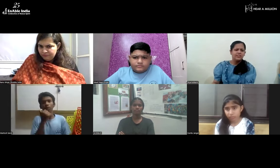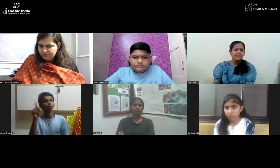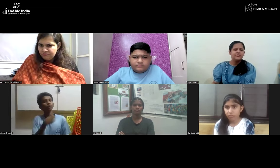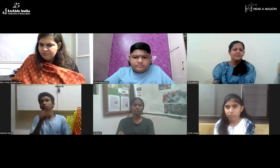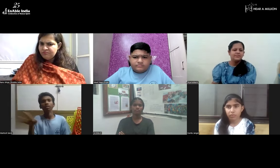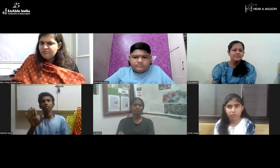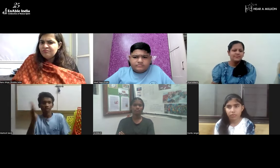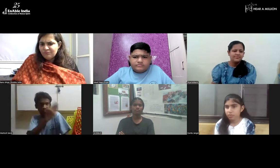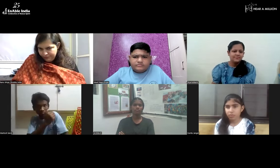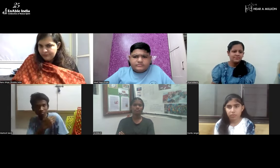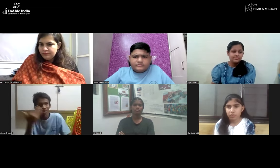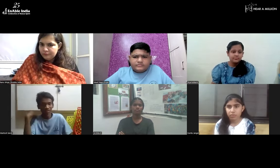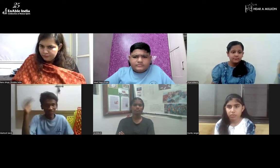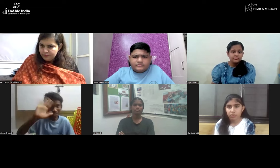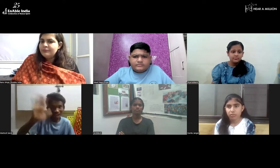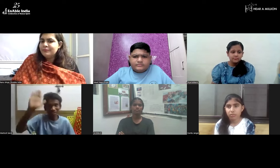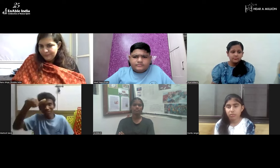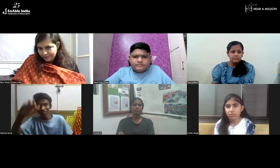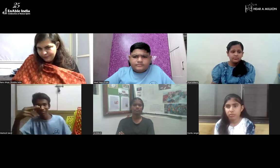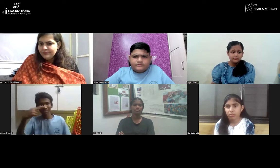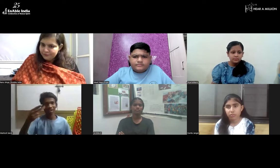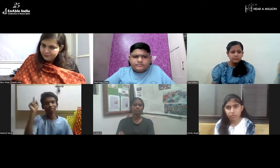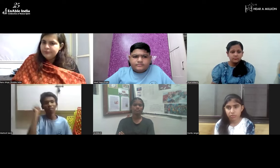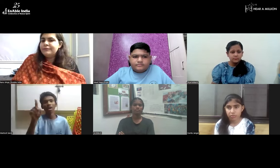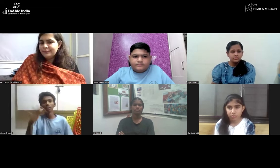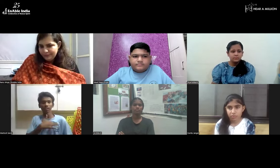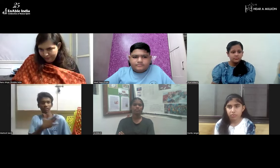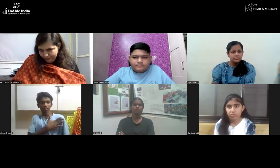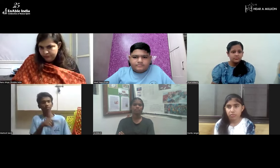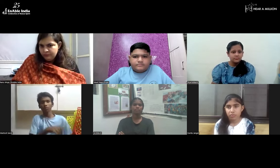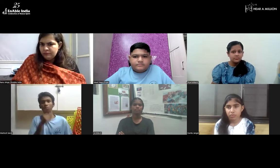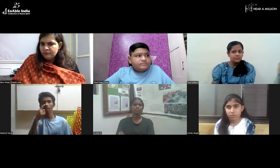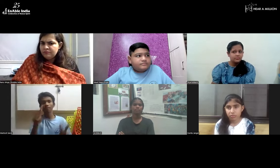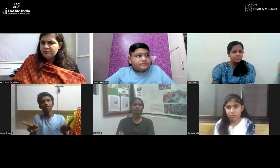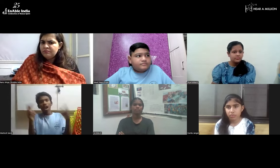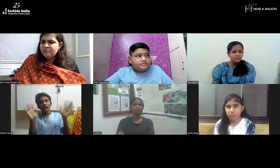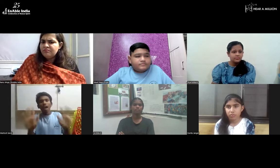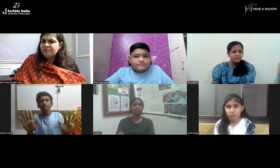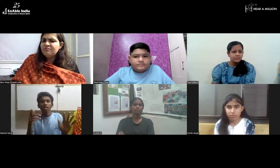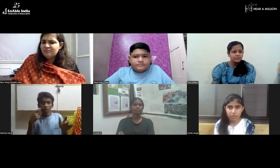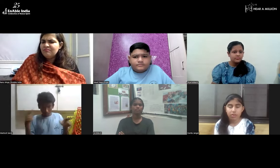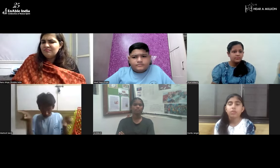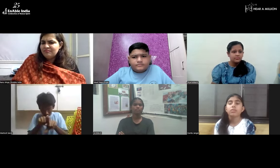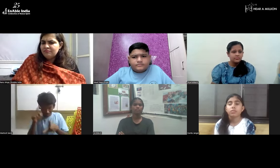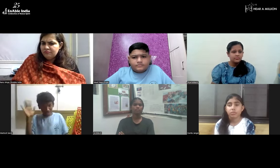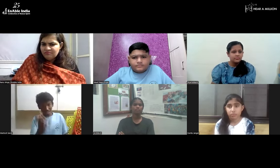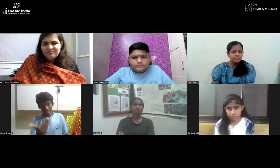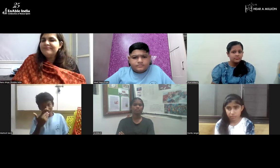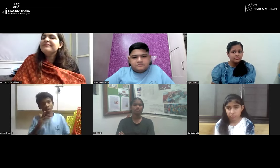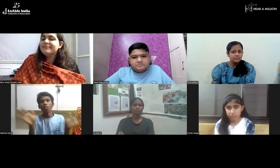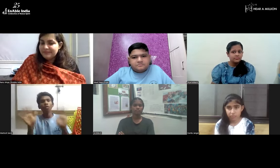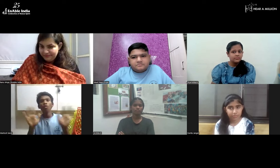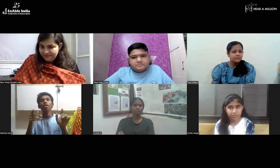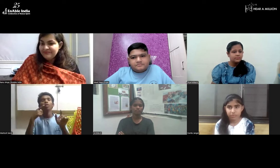always inclined towards the phones. So it's harmful. Then you will get spectacles, your eyes will